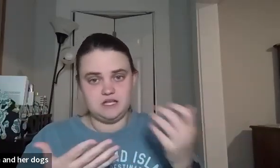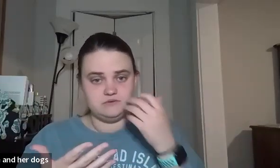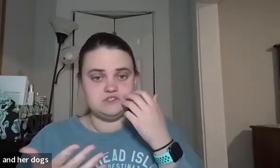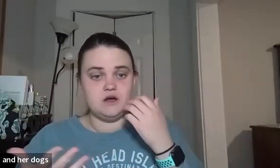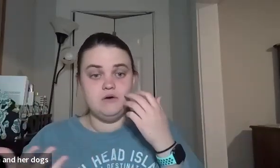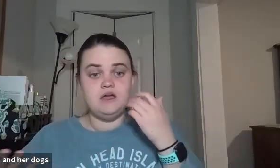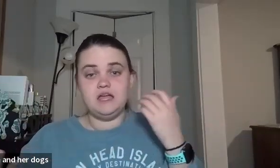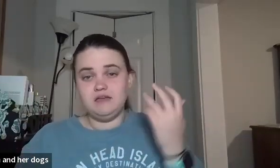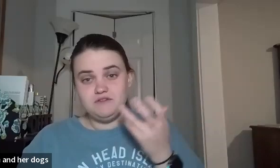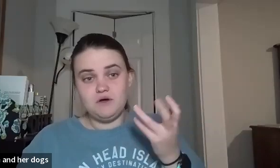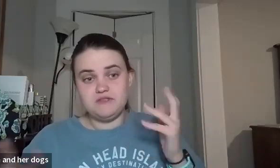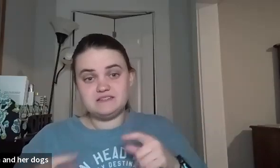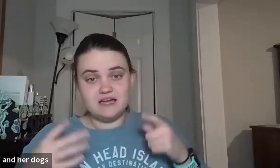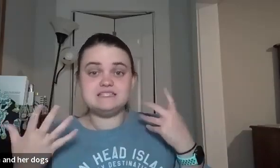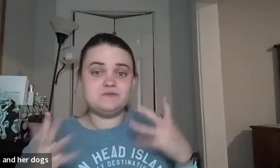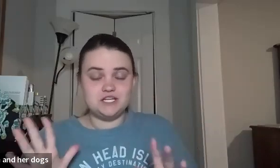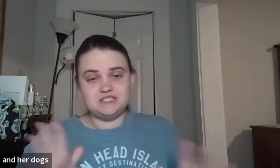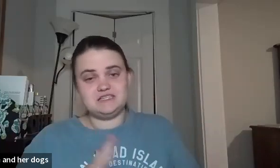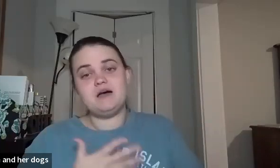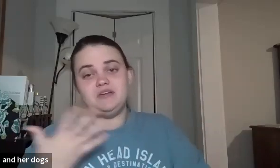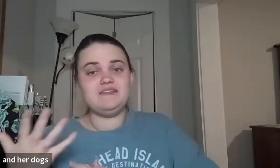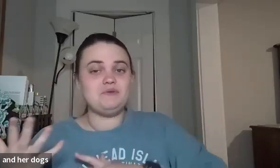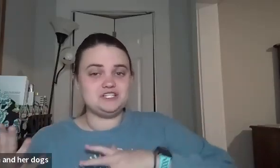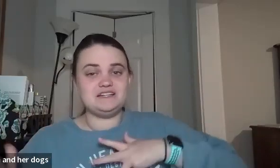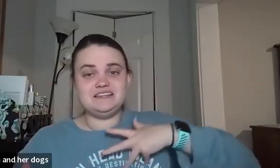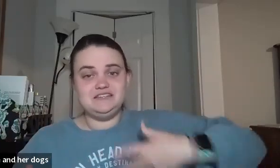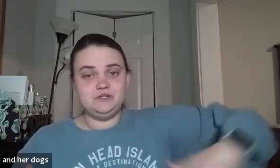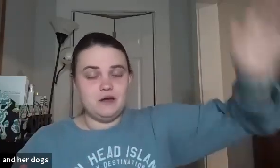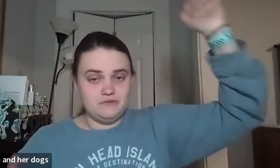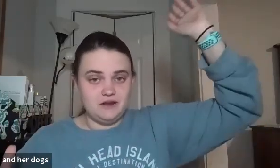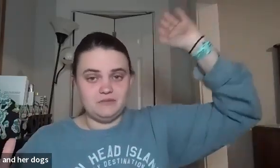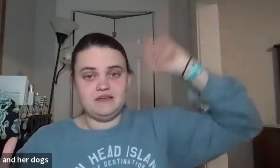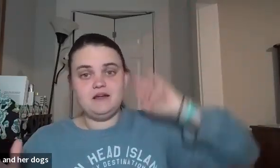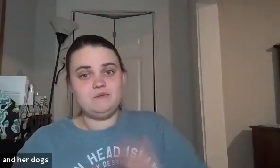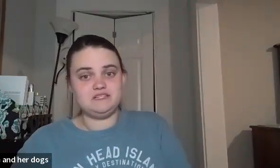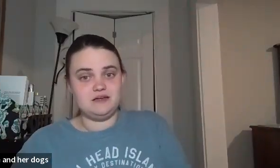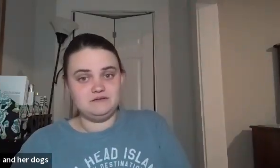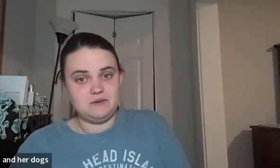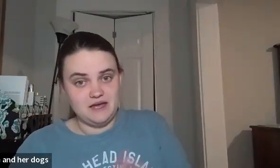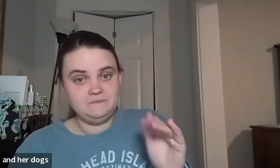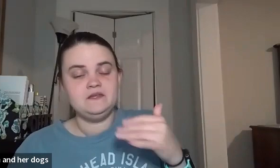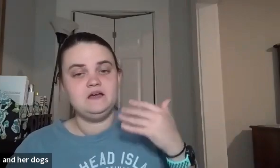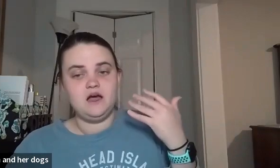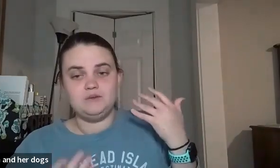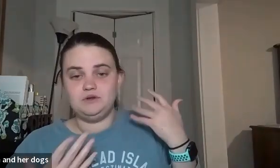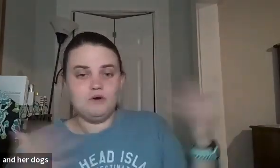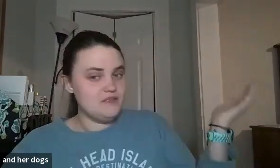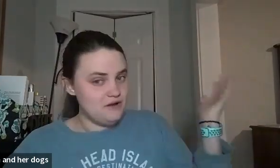possible. So even though this class is finished, does not mean that we're just going to leave you out there and be like, all right, we're done, bye-bye. You're more than welcome